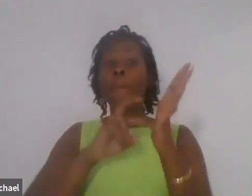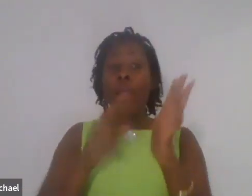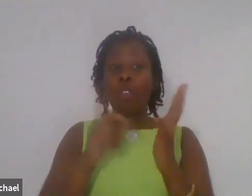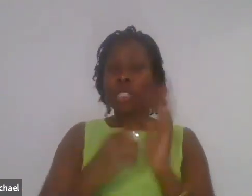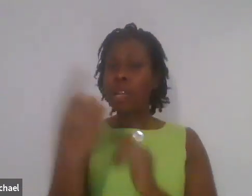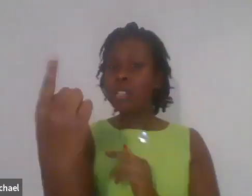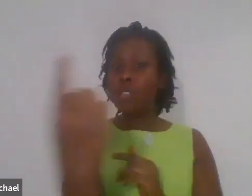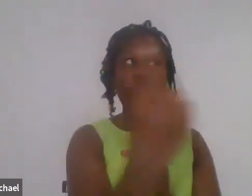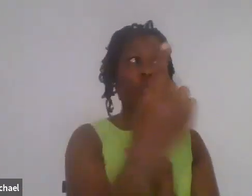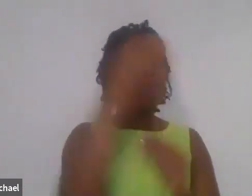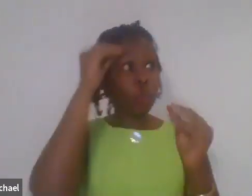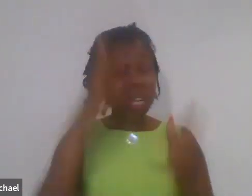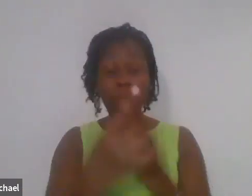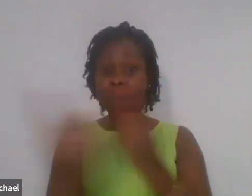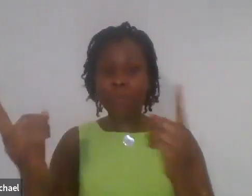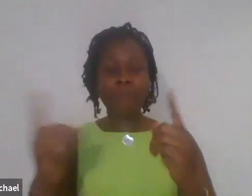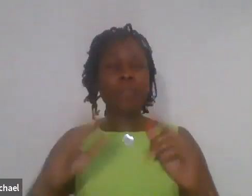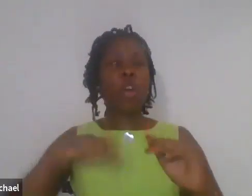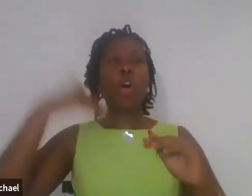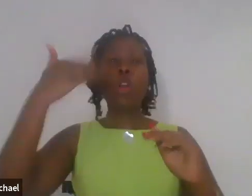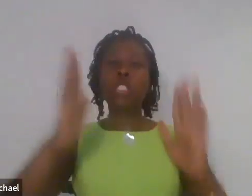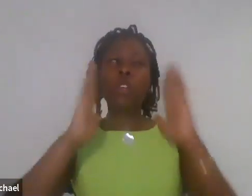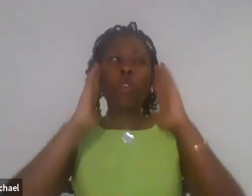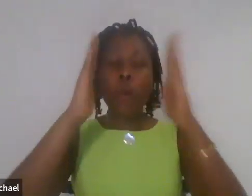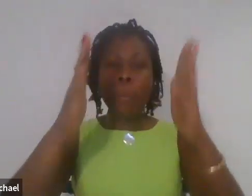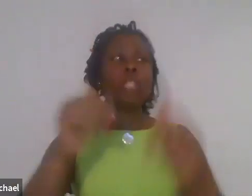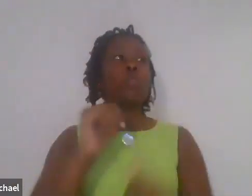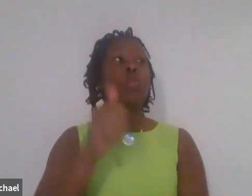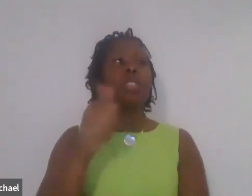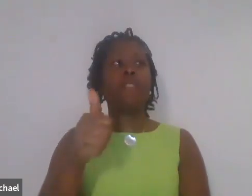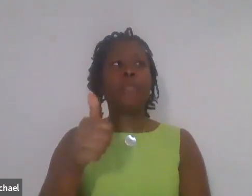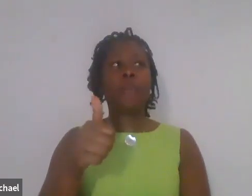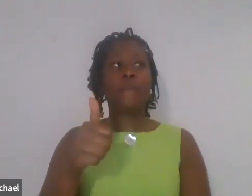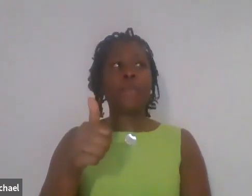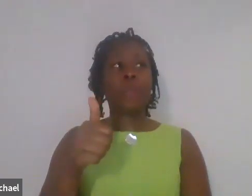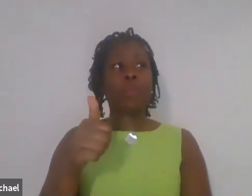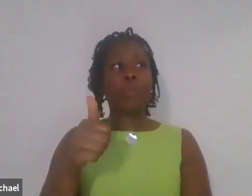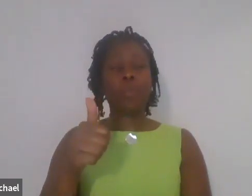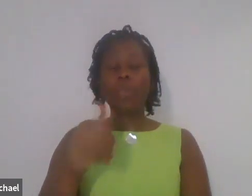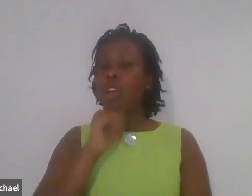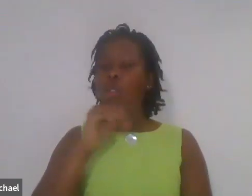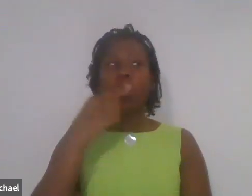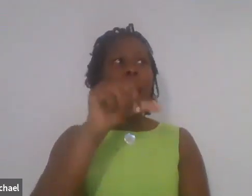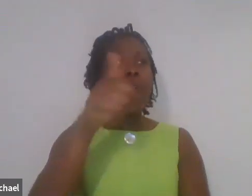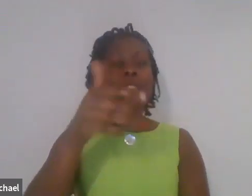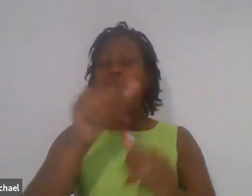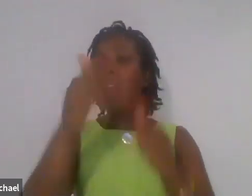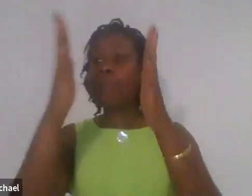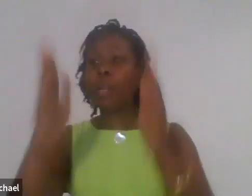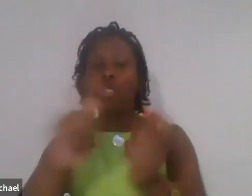back. Each of you students, So each of you always committed to us. always be committed to yourself. Not a honey petal